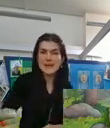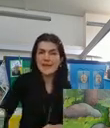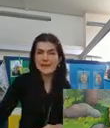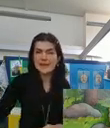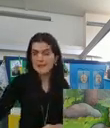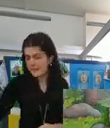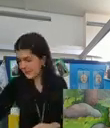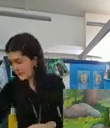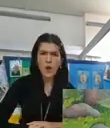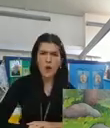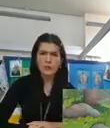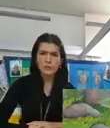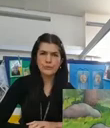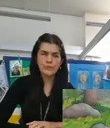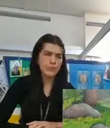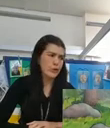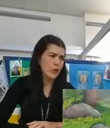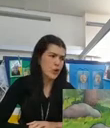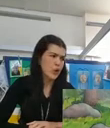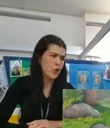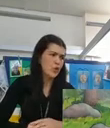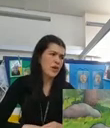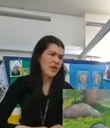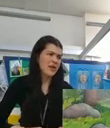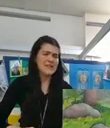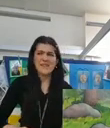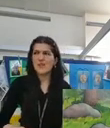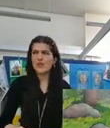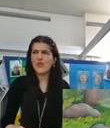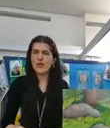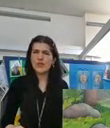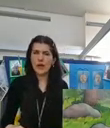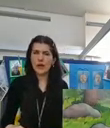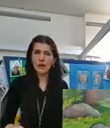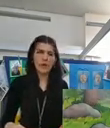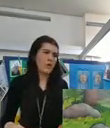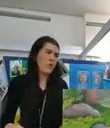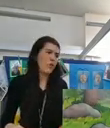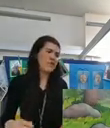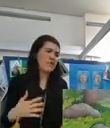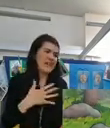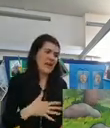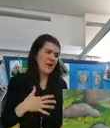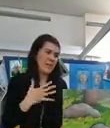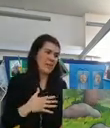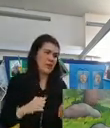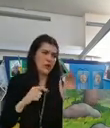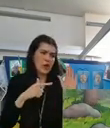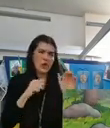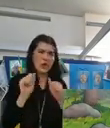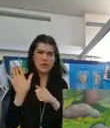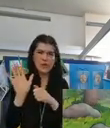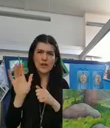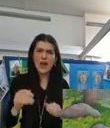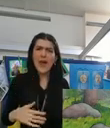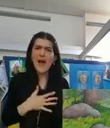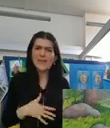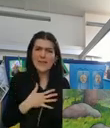slid. "Oh, but who is this creature with terrible claws and